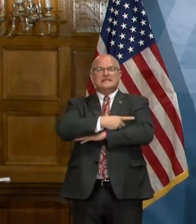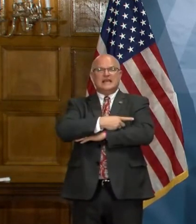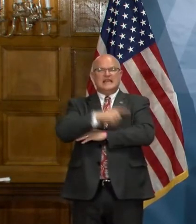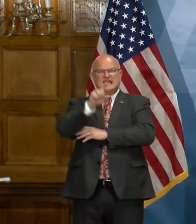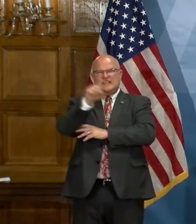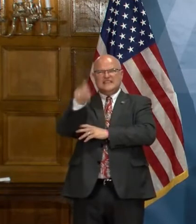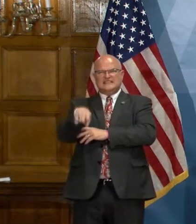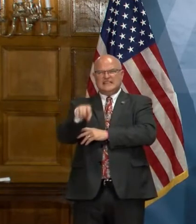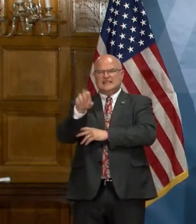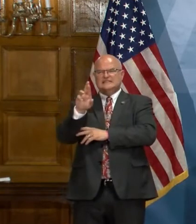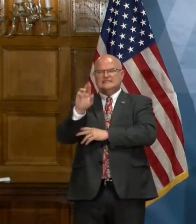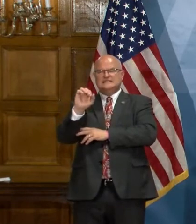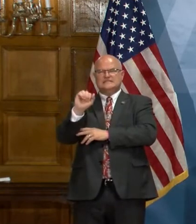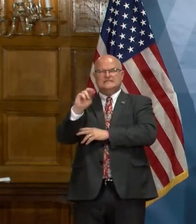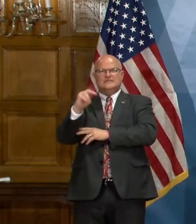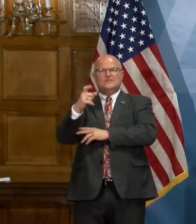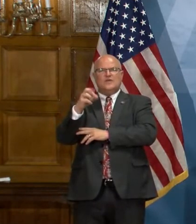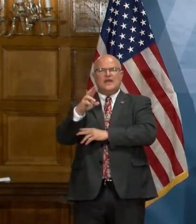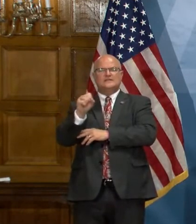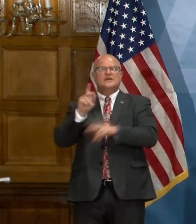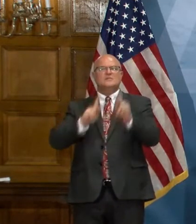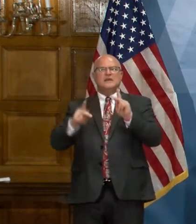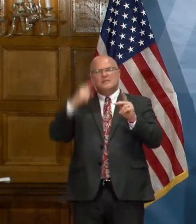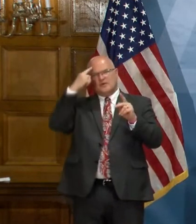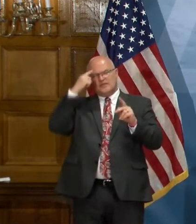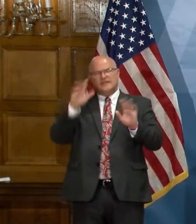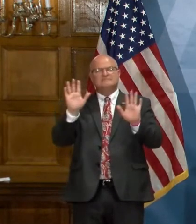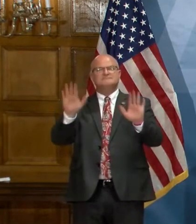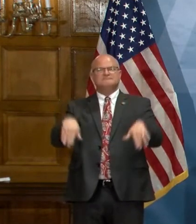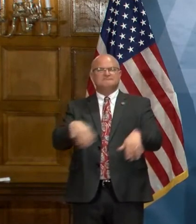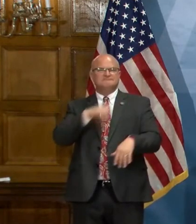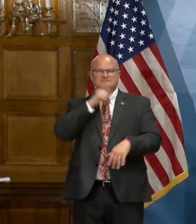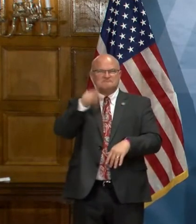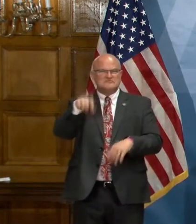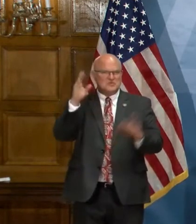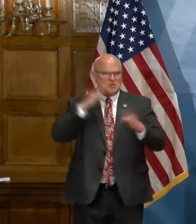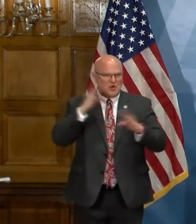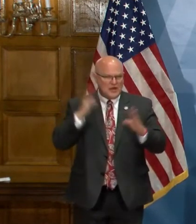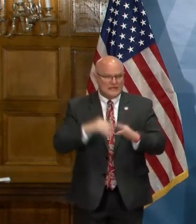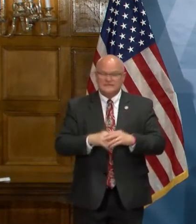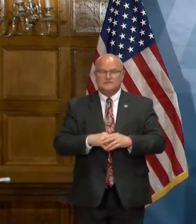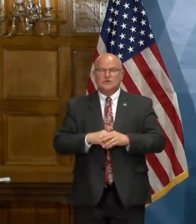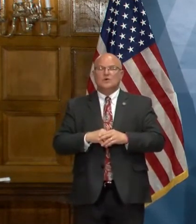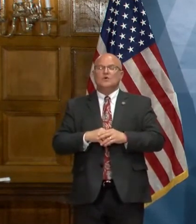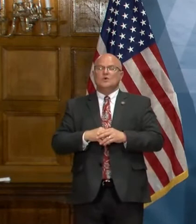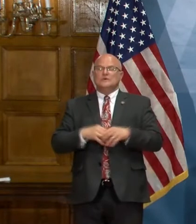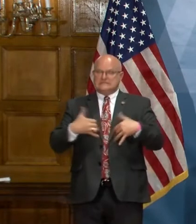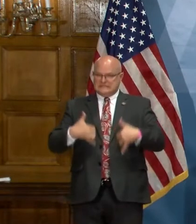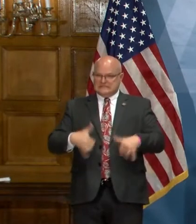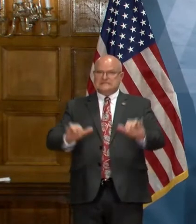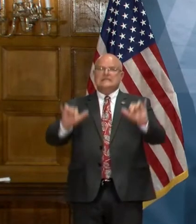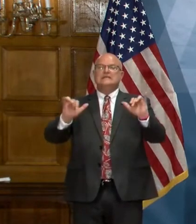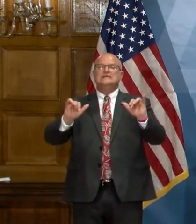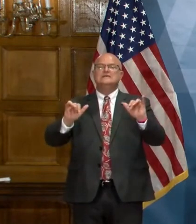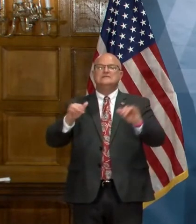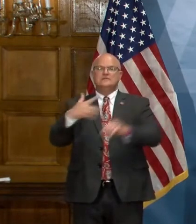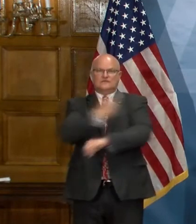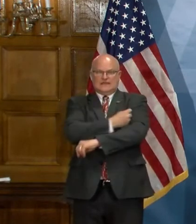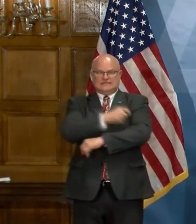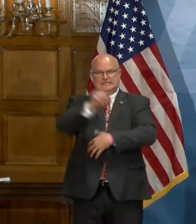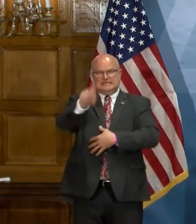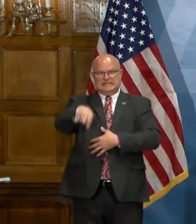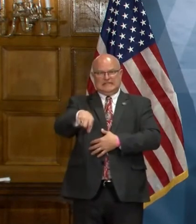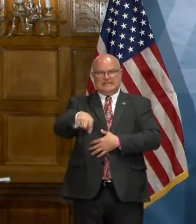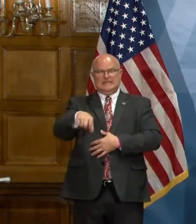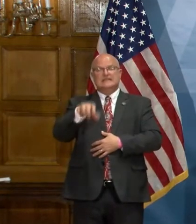Texas Rangers, and so people relax and they think it's not something we need to worry about. It is, and we still need to get vaccinated.